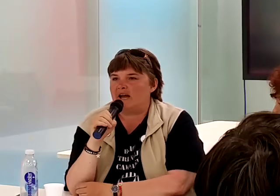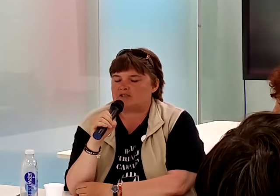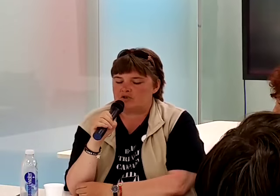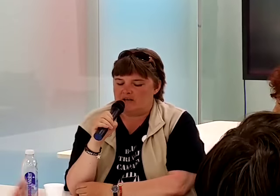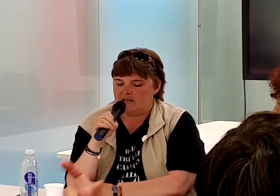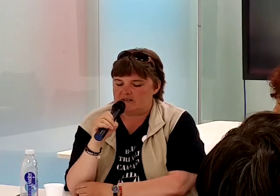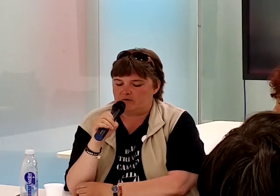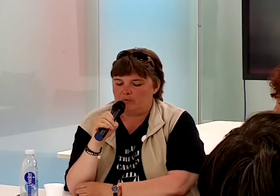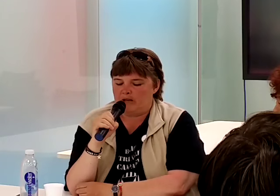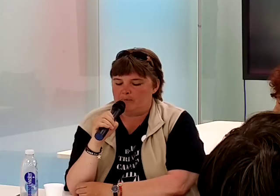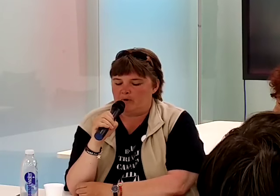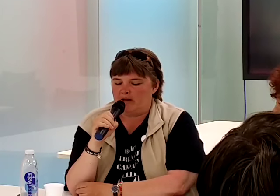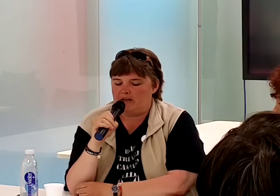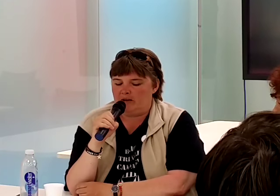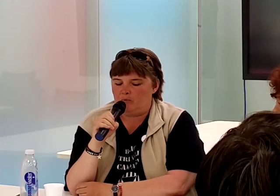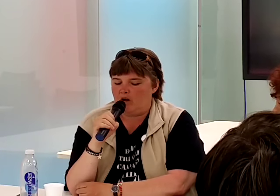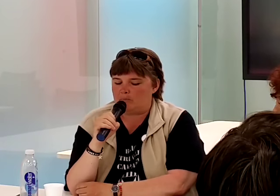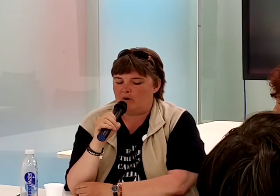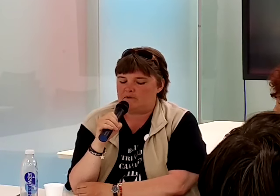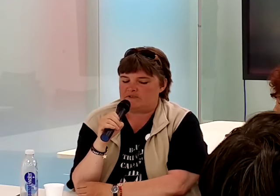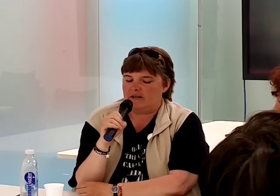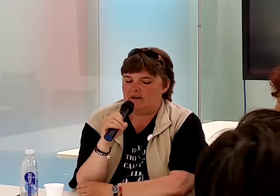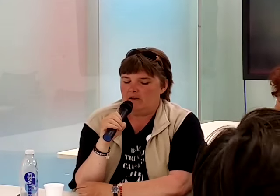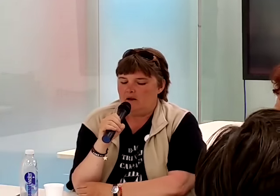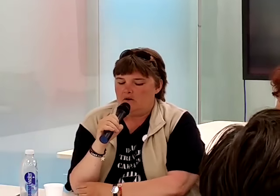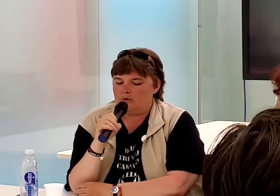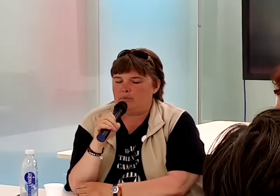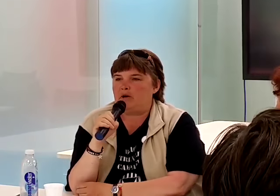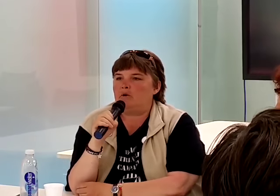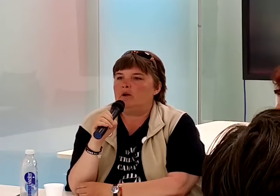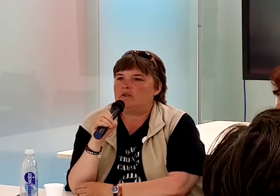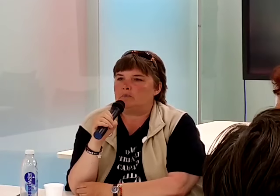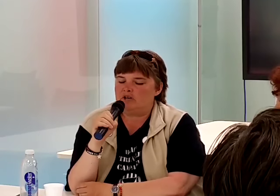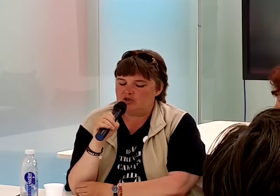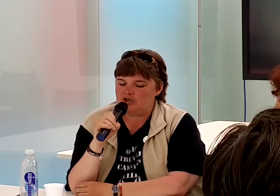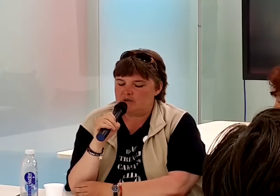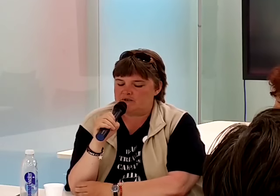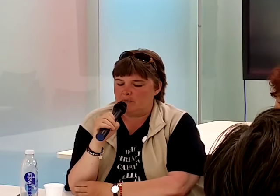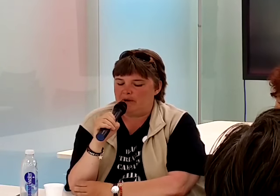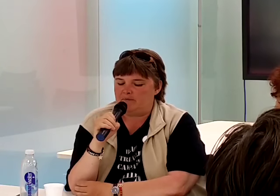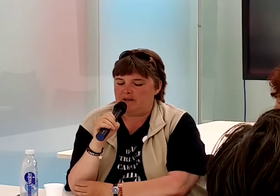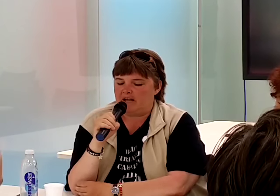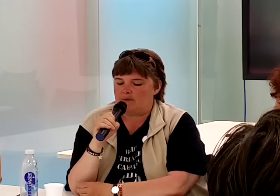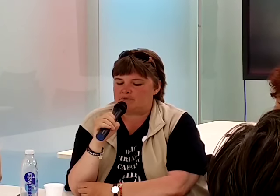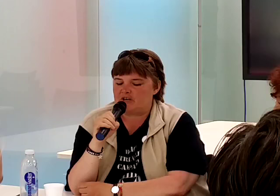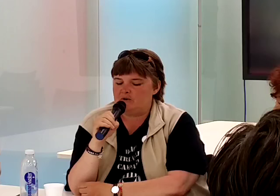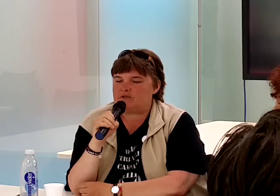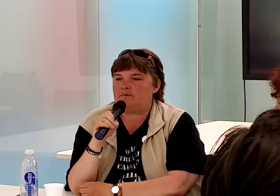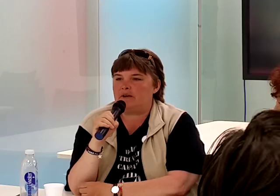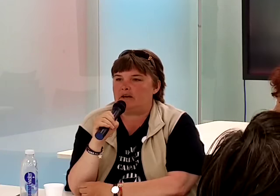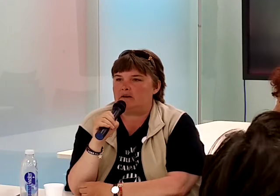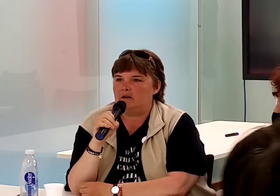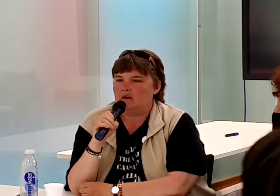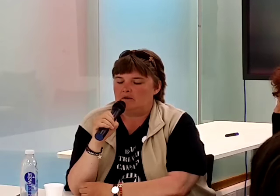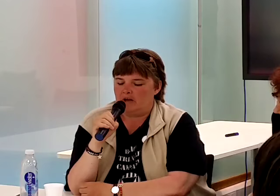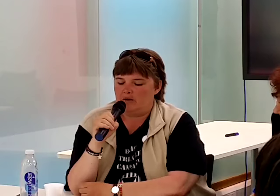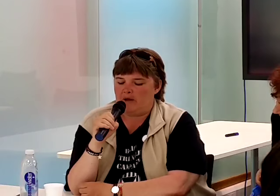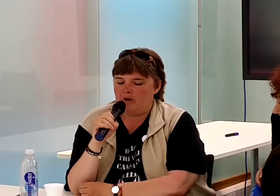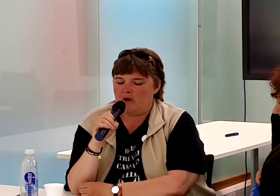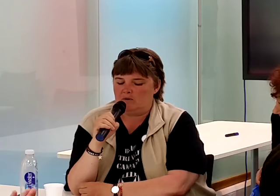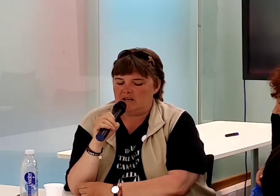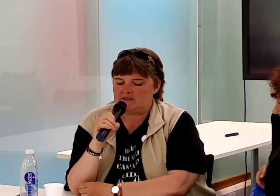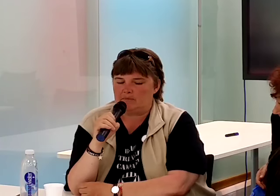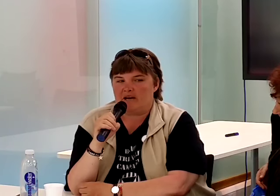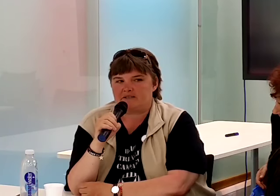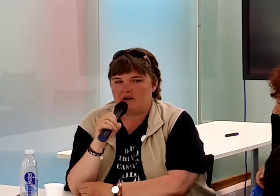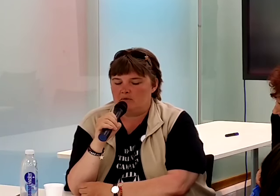strip away tax credits from people in work poverty. The bill that will introduce a benefit cap so severe that